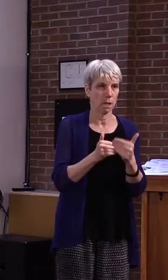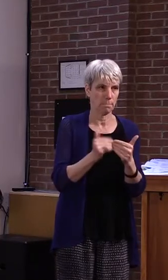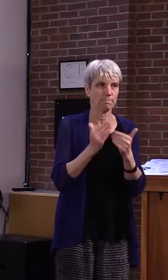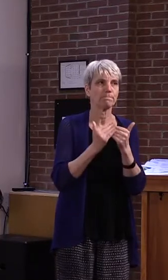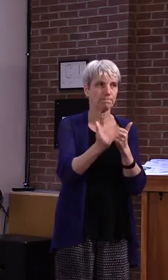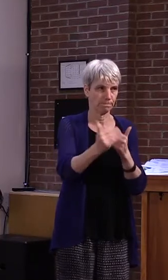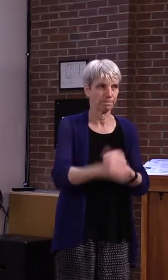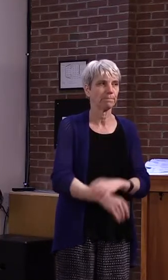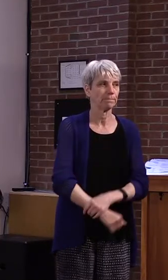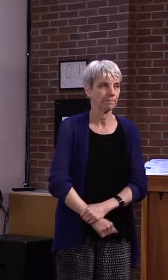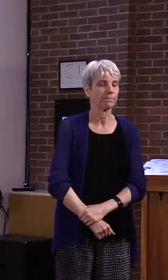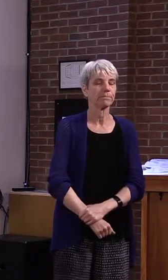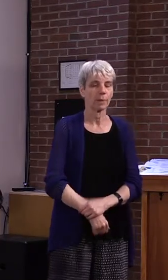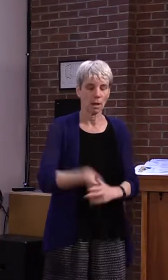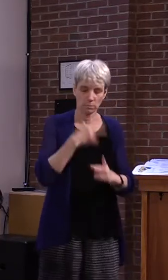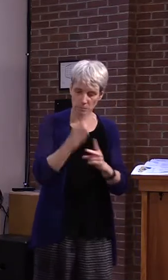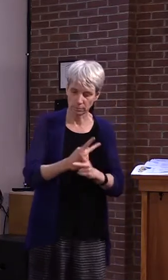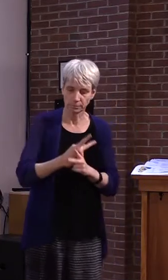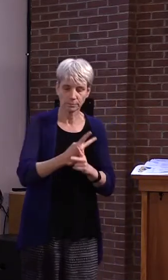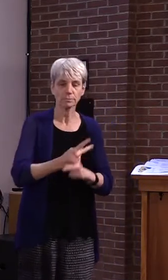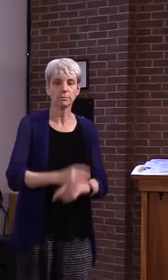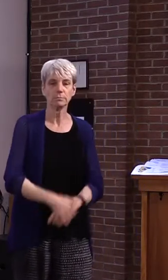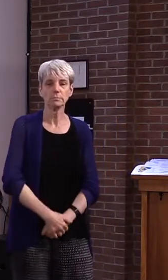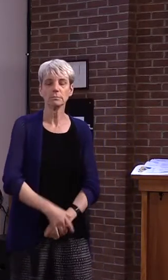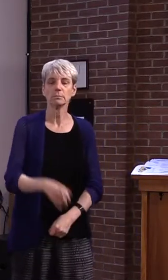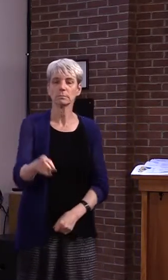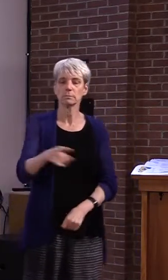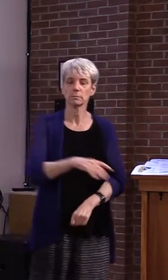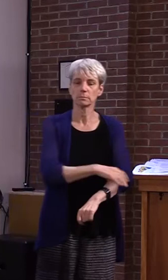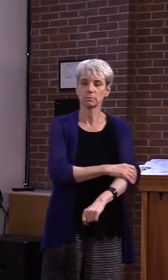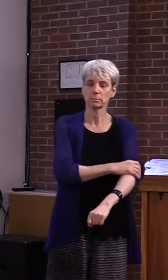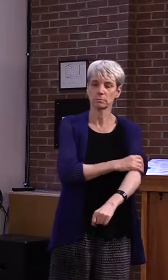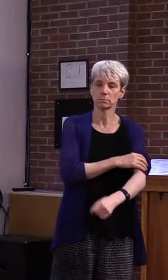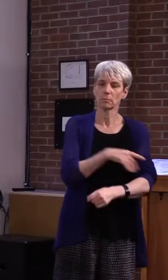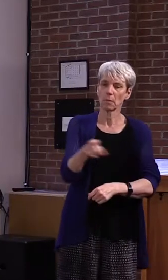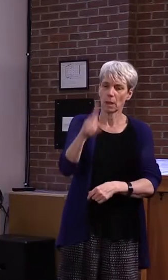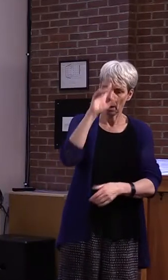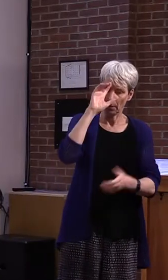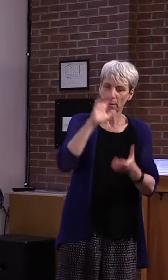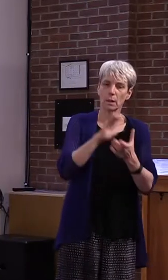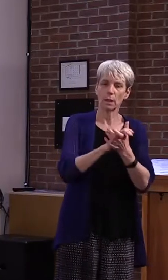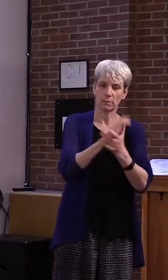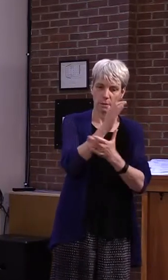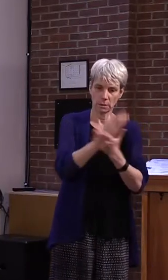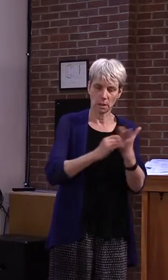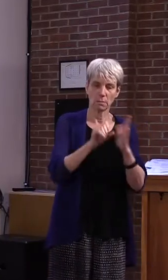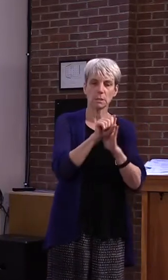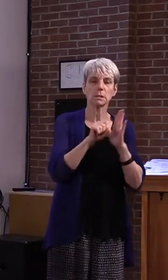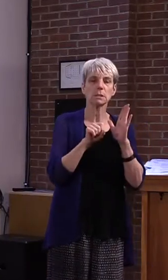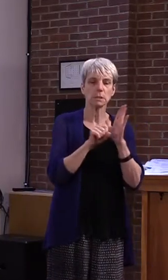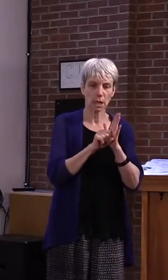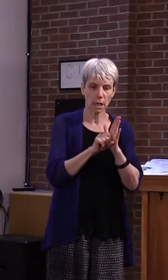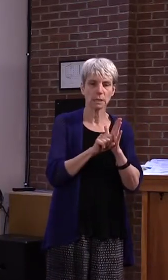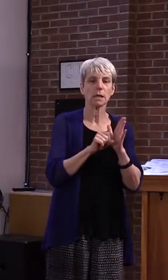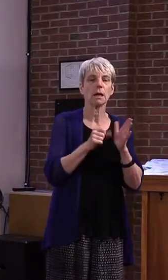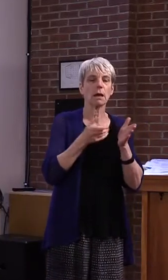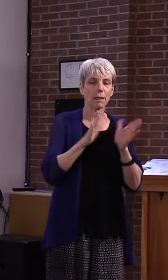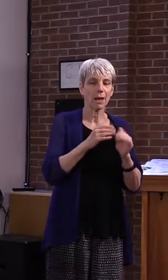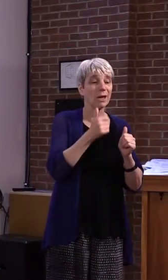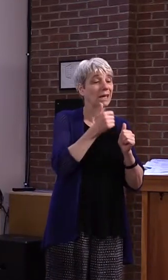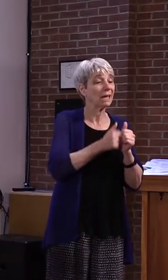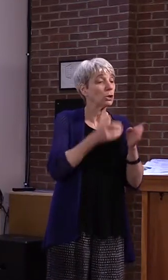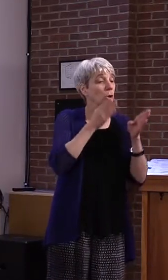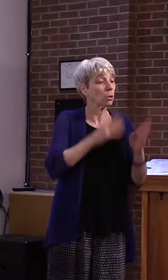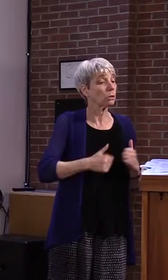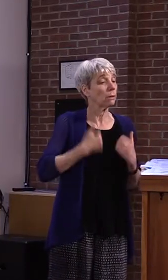So I believe some states have policies that allow a designated family member to visit their loved one in a long-term care facility at